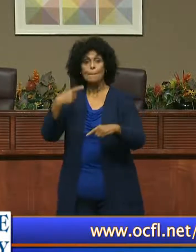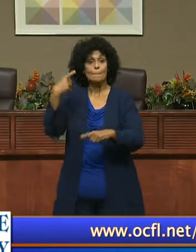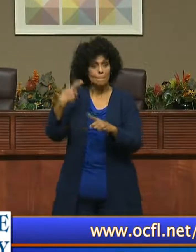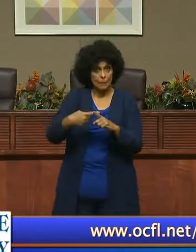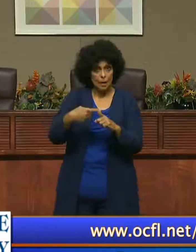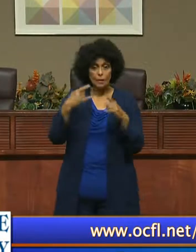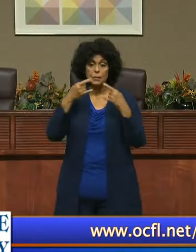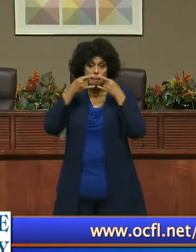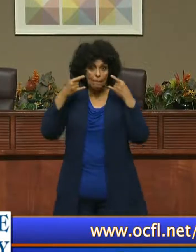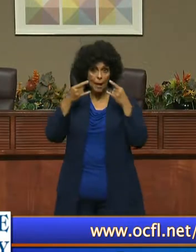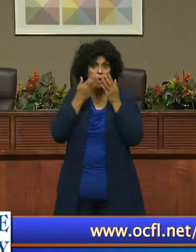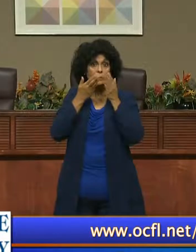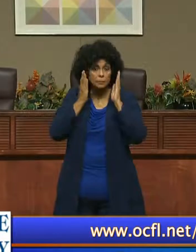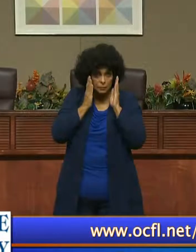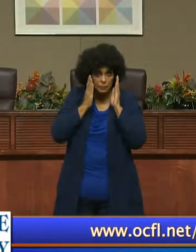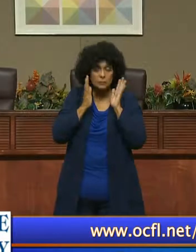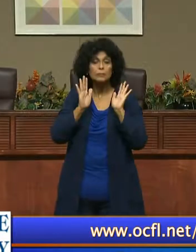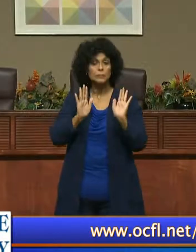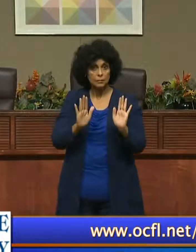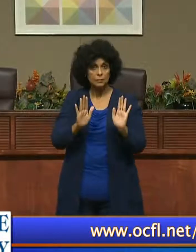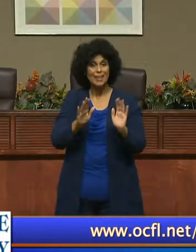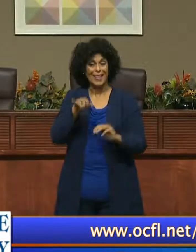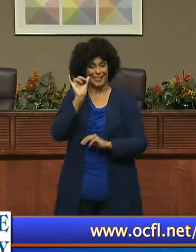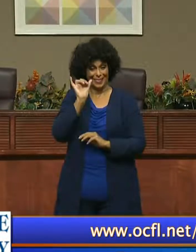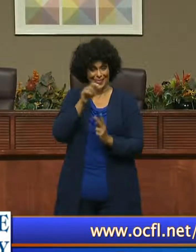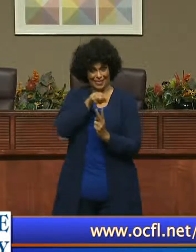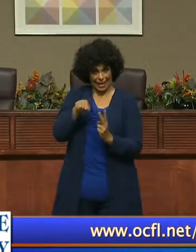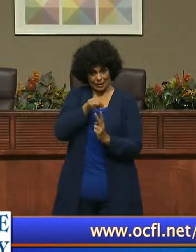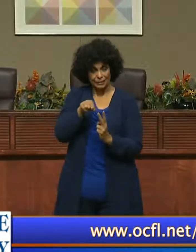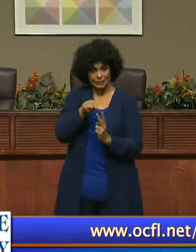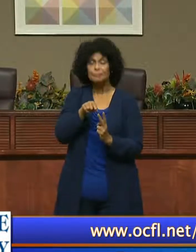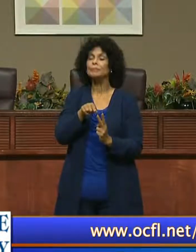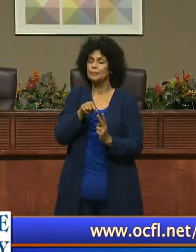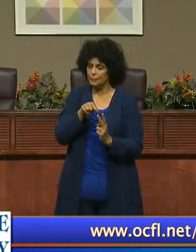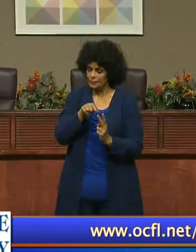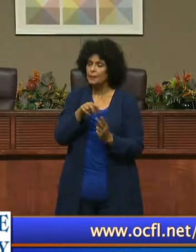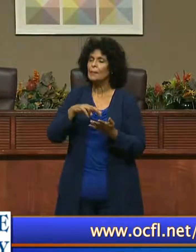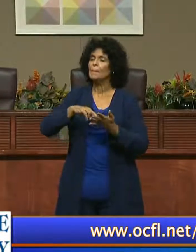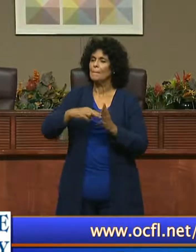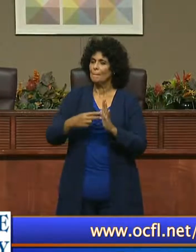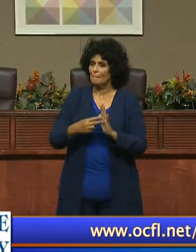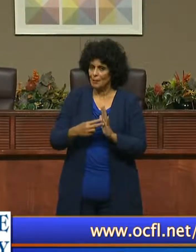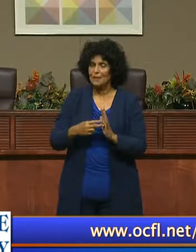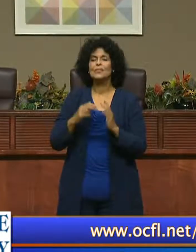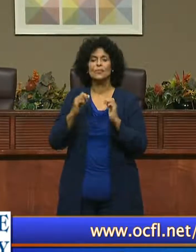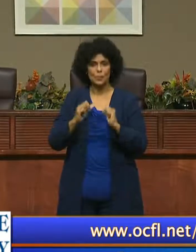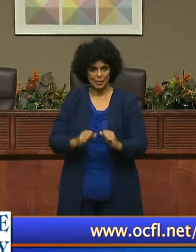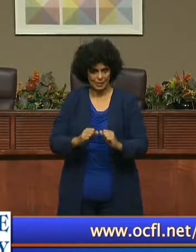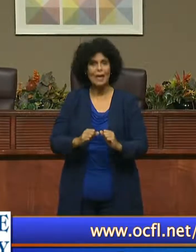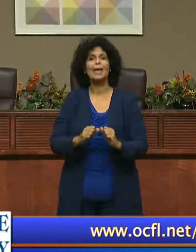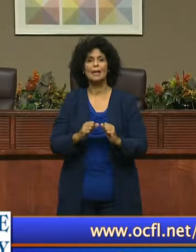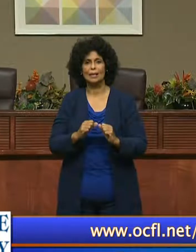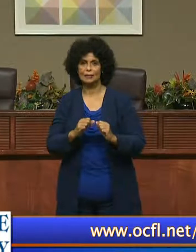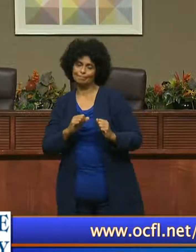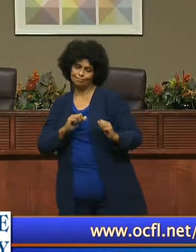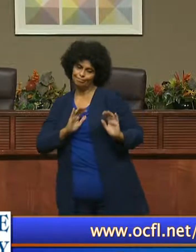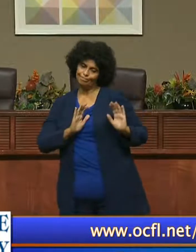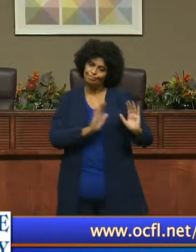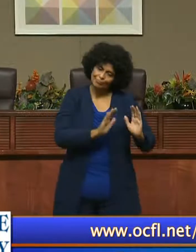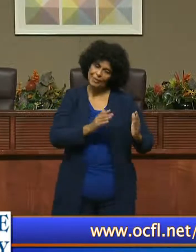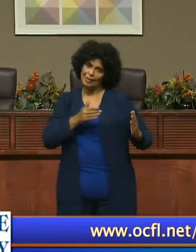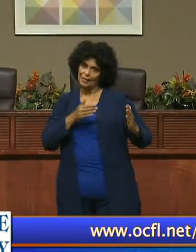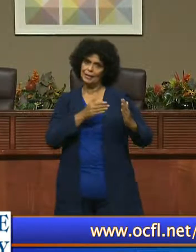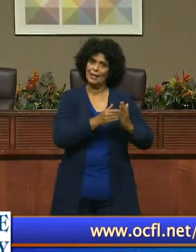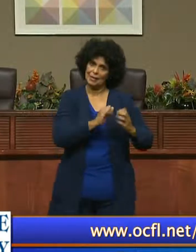our business community, it is the ingredient that allows us to fight back against